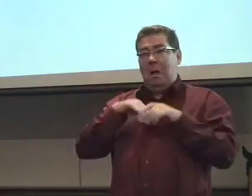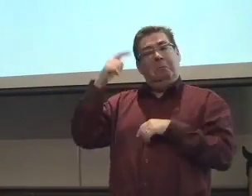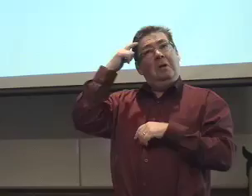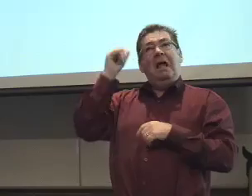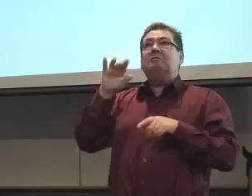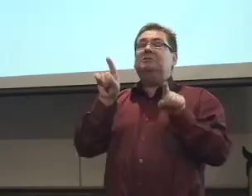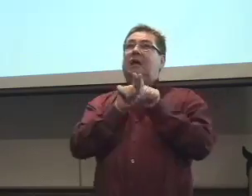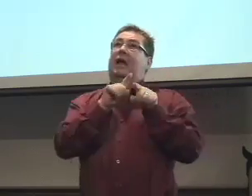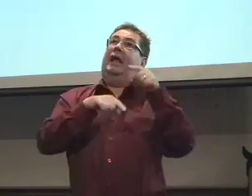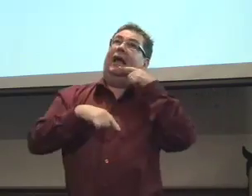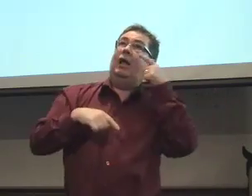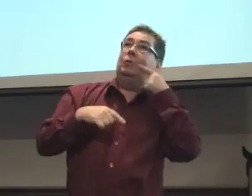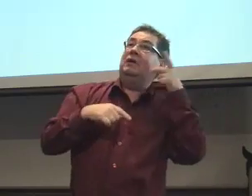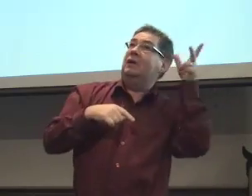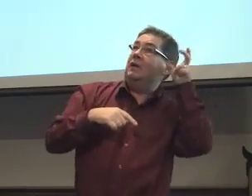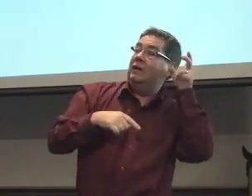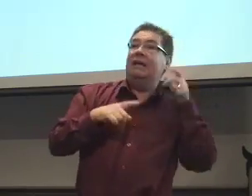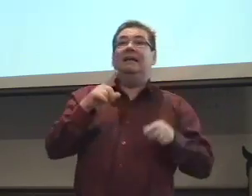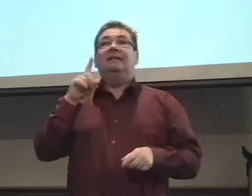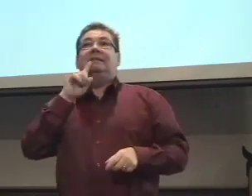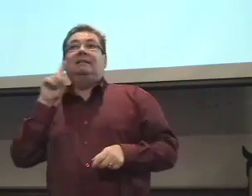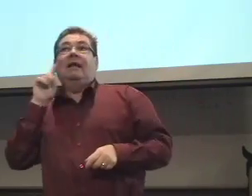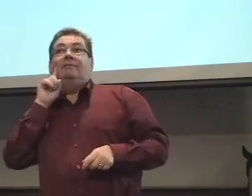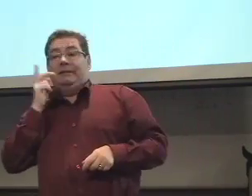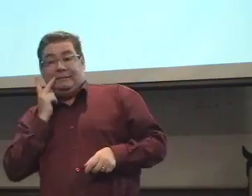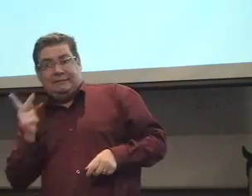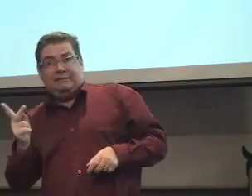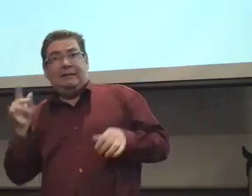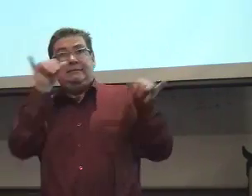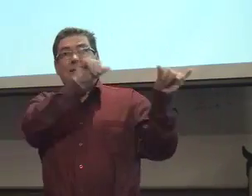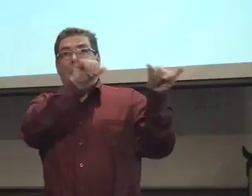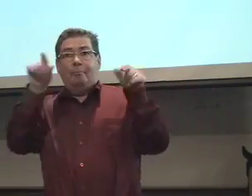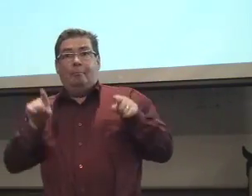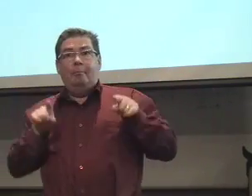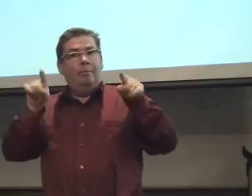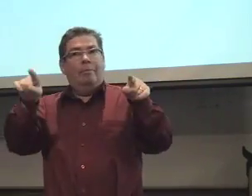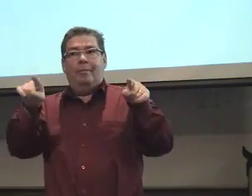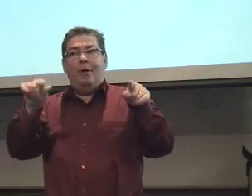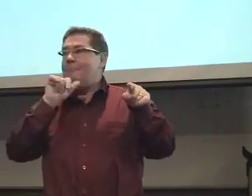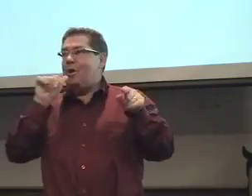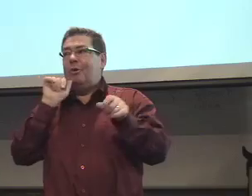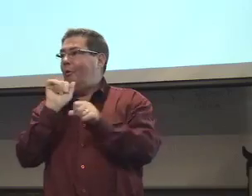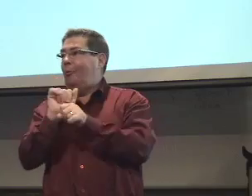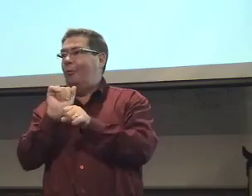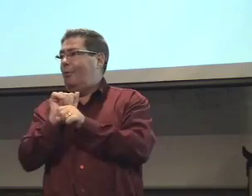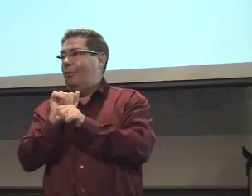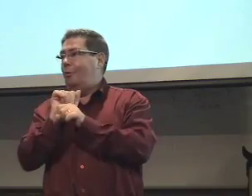it, deaf kids see it. Parallel process. Totally is not when you look at it. We're going to look at why.